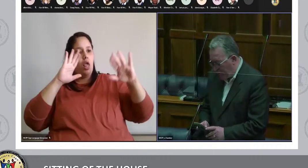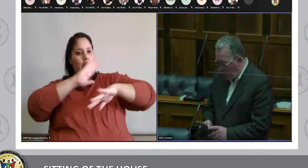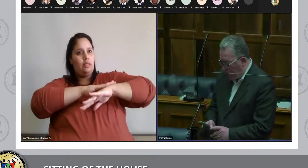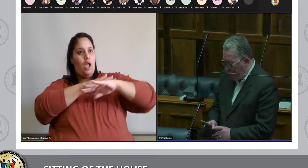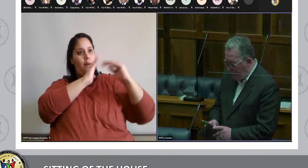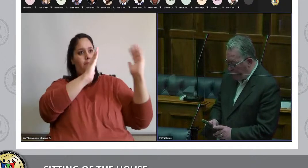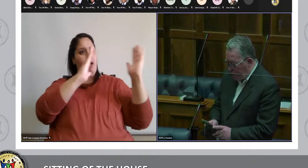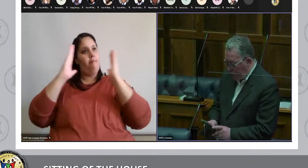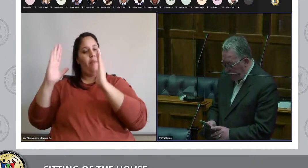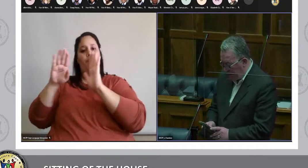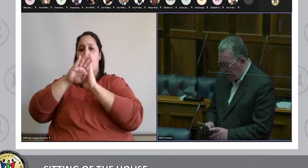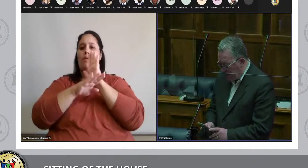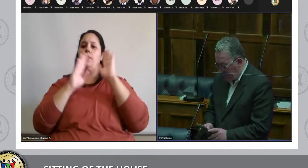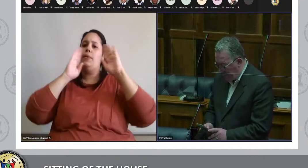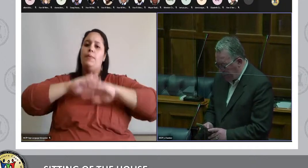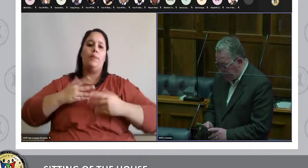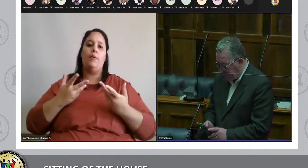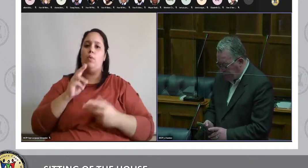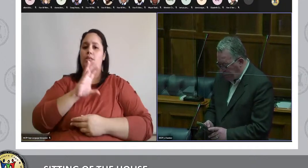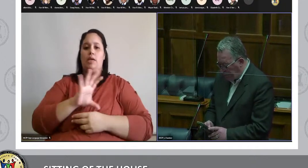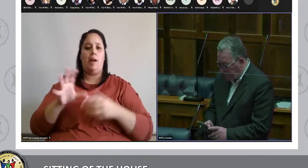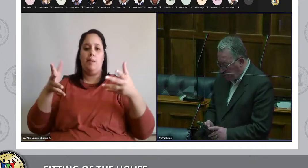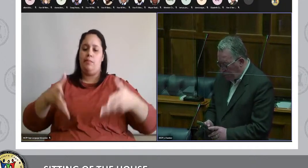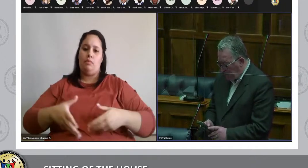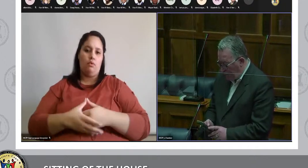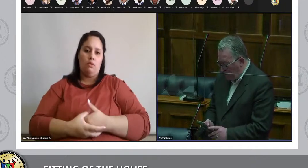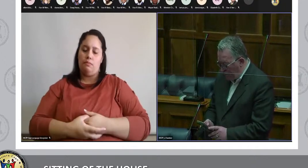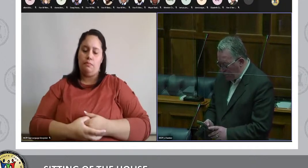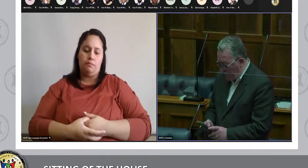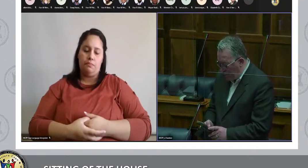time-bound program for the Western Cape.